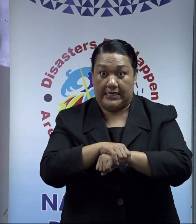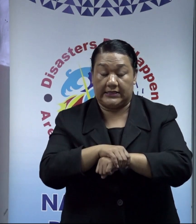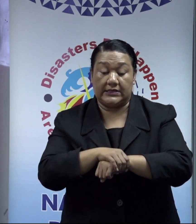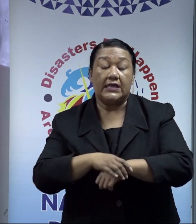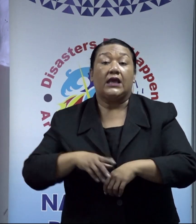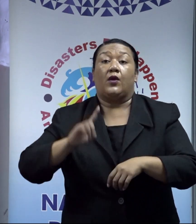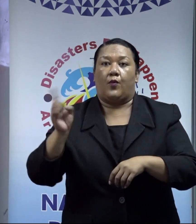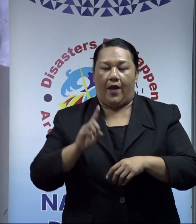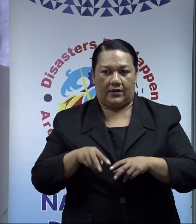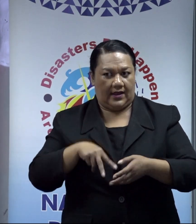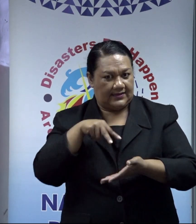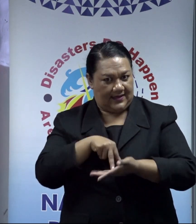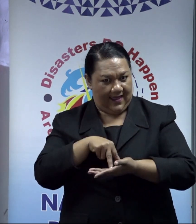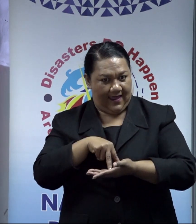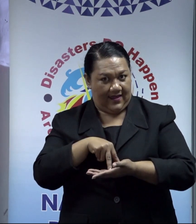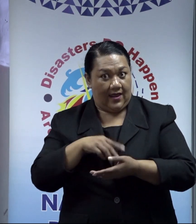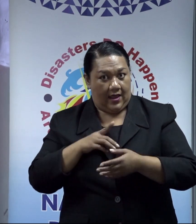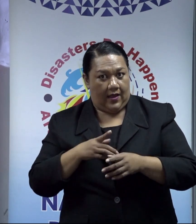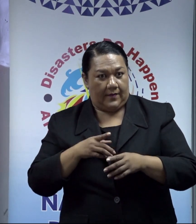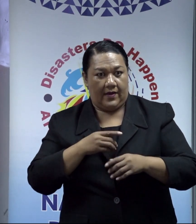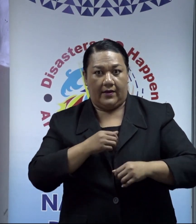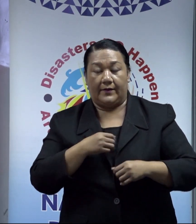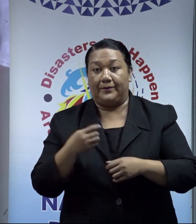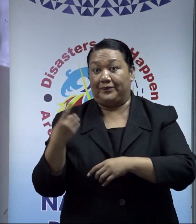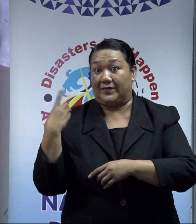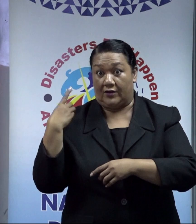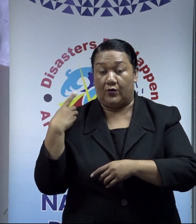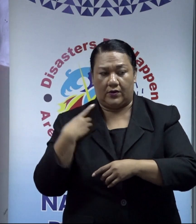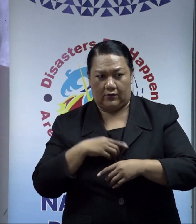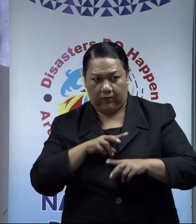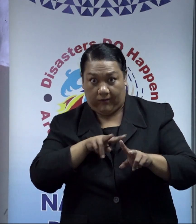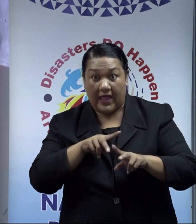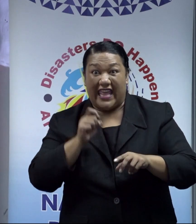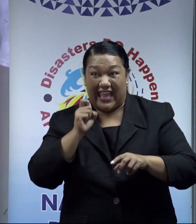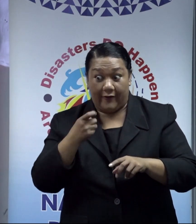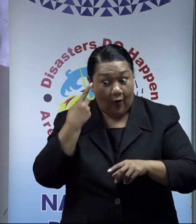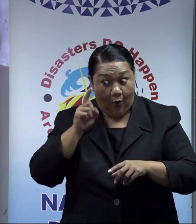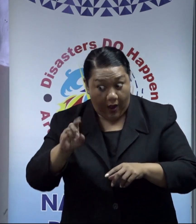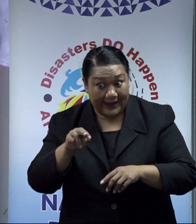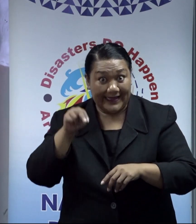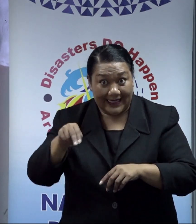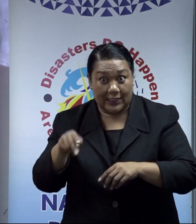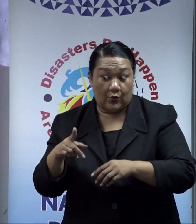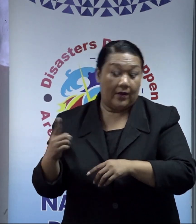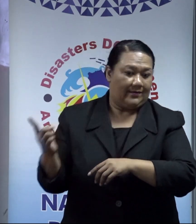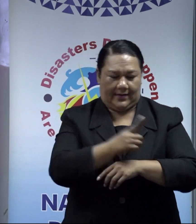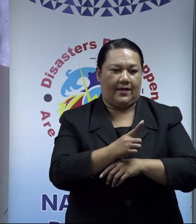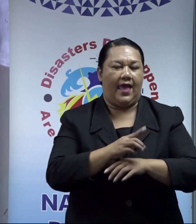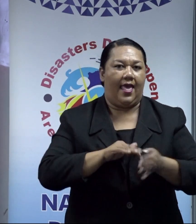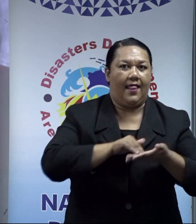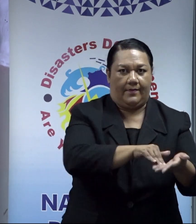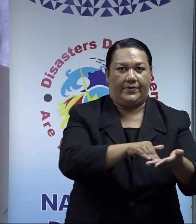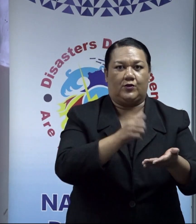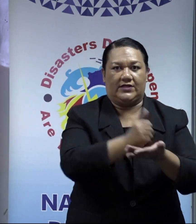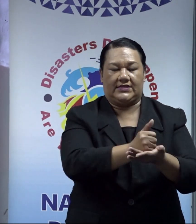arise. Additionally, police have also pre-positioned key strategic assets to members of the public on the ground, or in this case, to assist